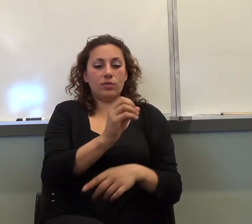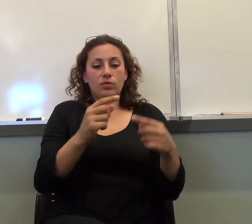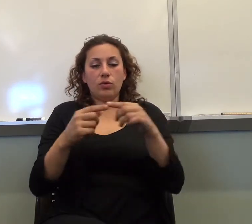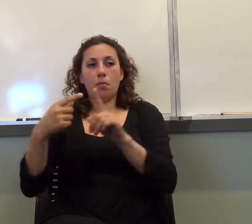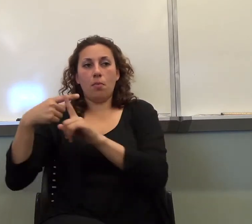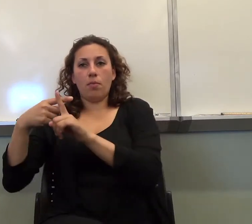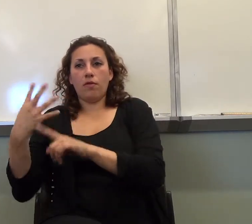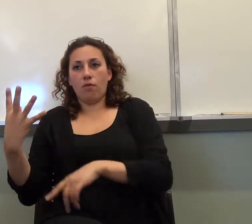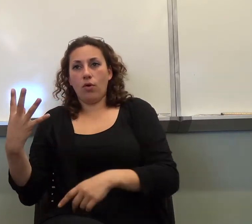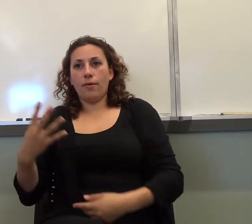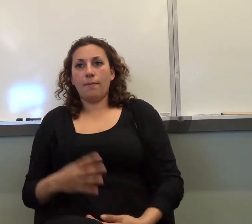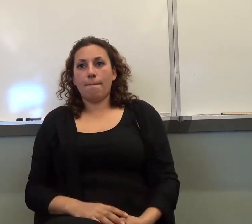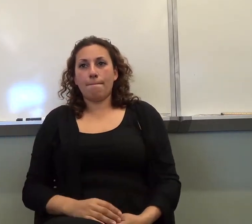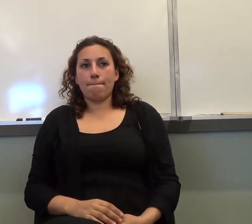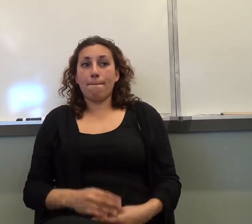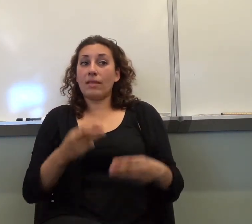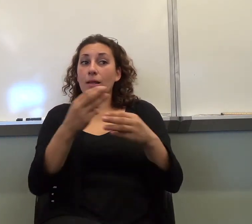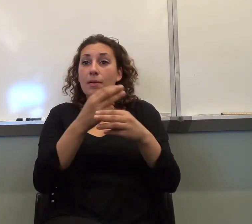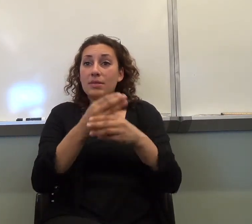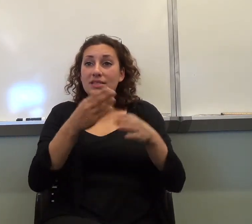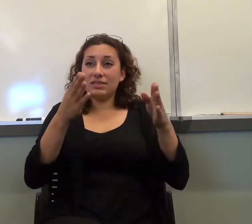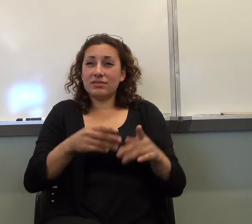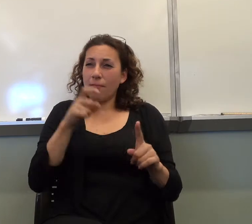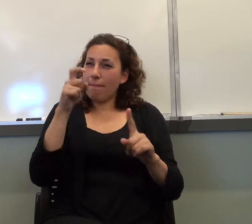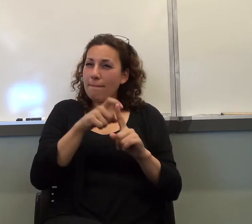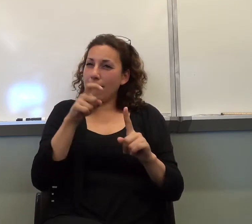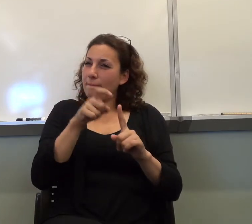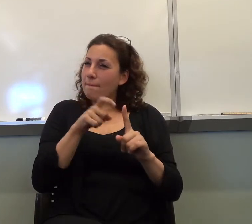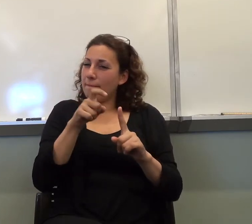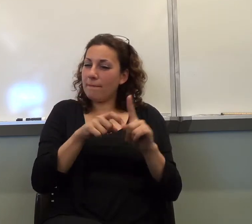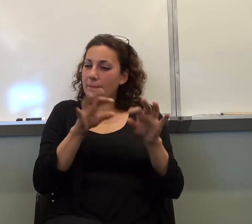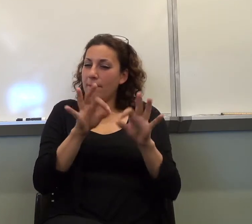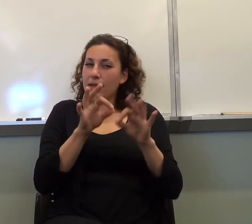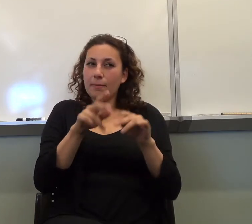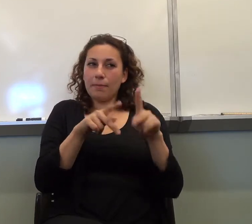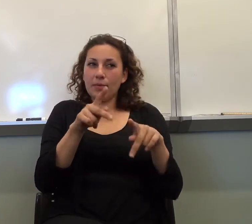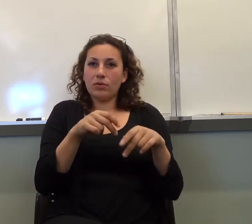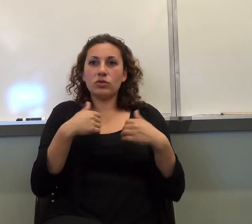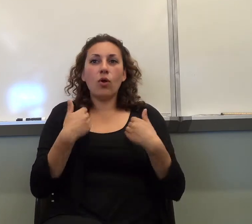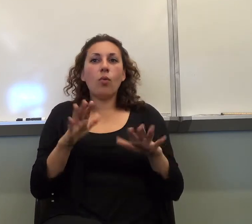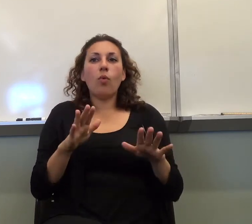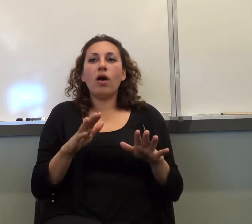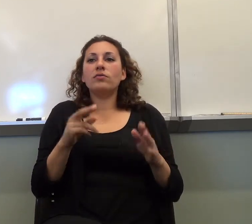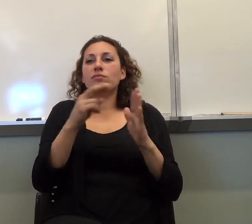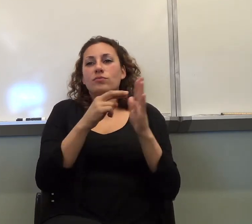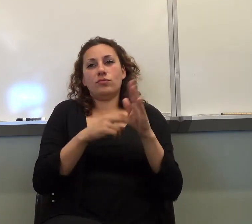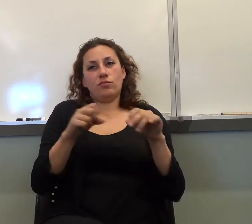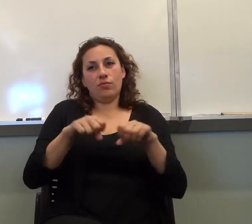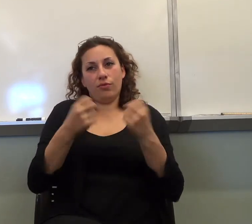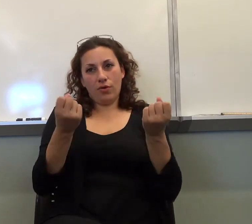And mathematicians are very nitpicky people. They don't want their patterns broken. Huh? So this pattern needs to